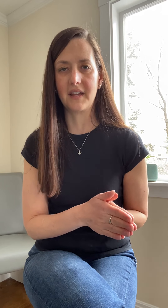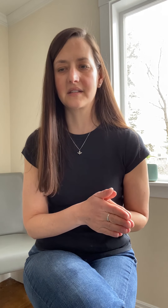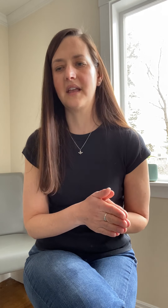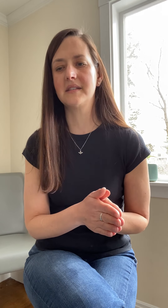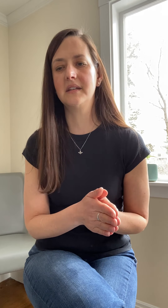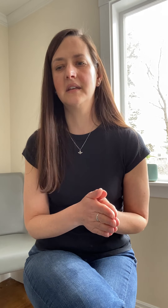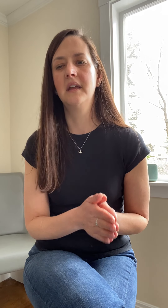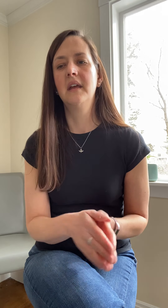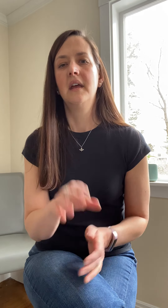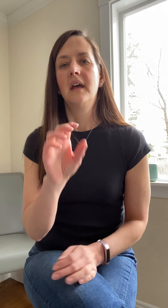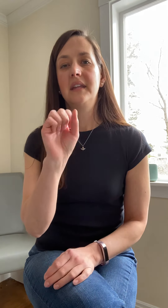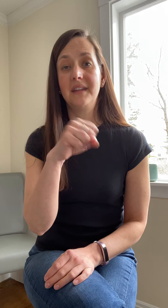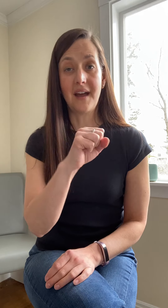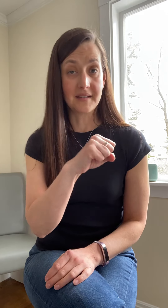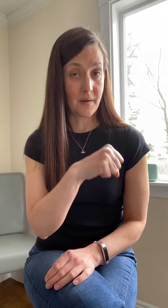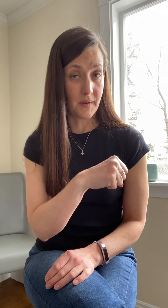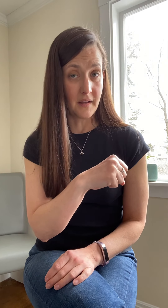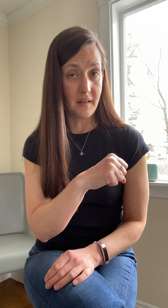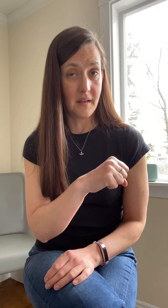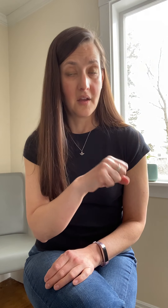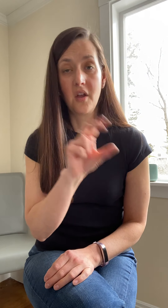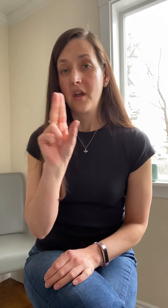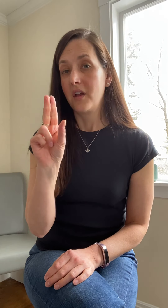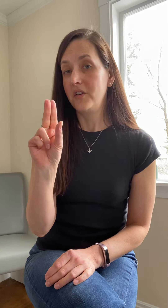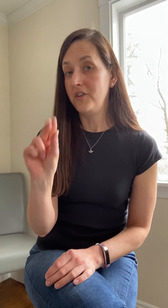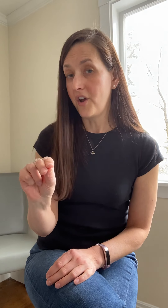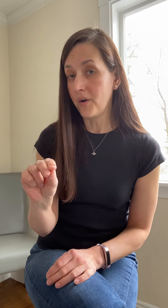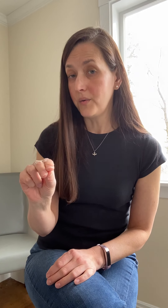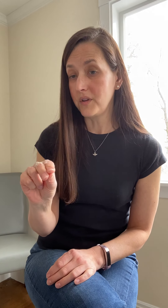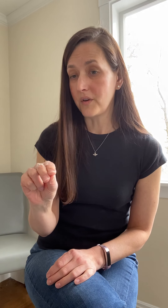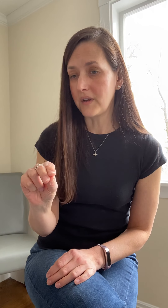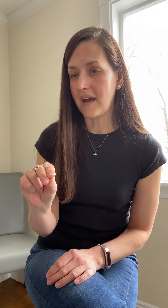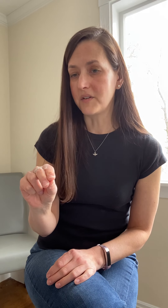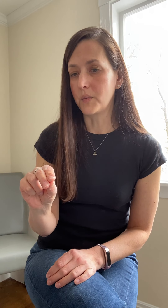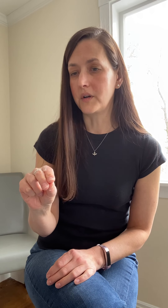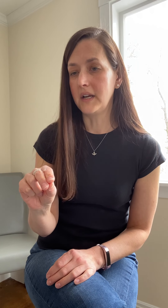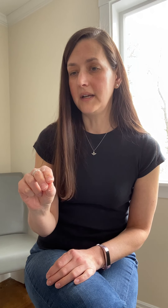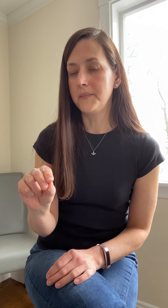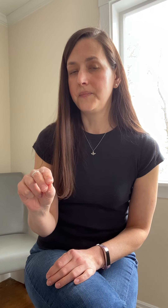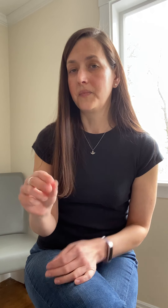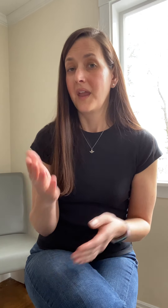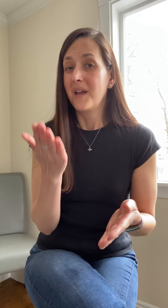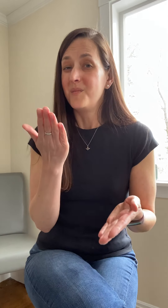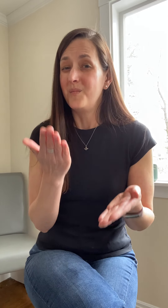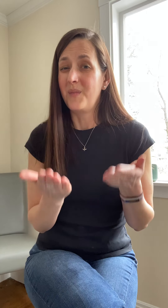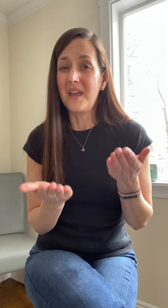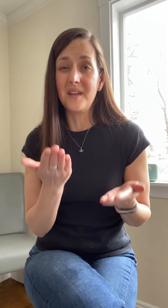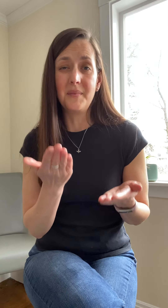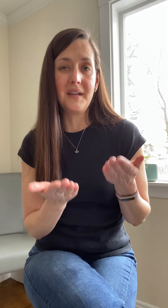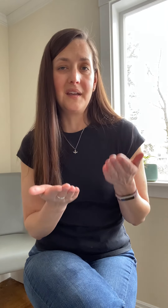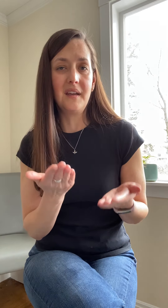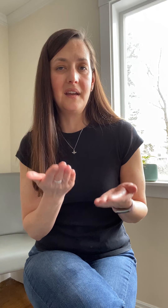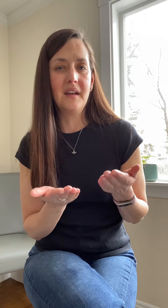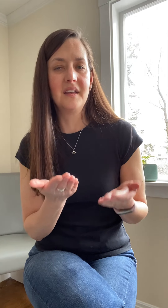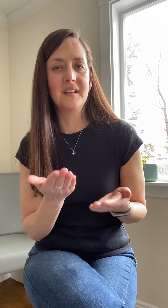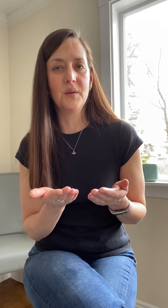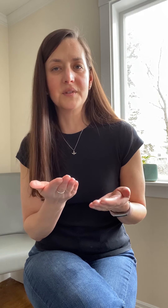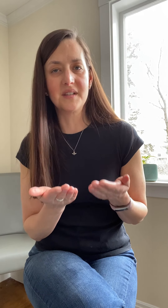next lesson. Yes, I will. No, you don't have to worry. Maybe you will see me